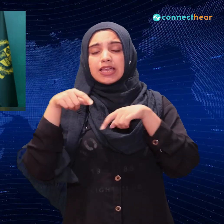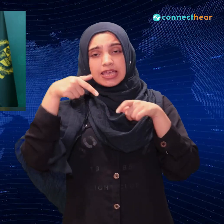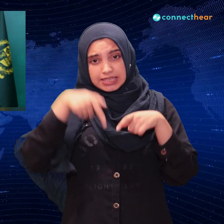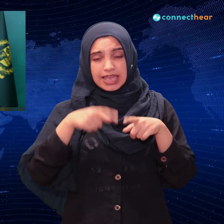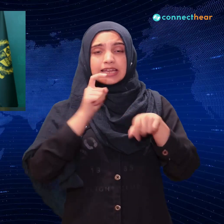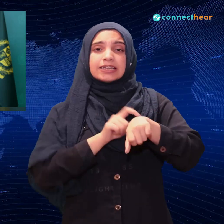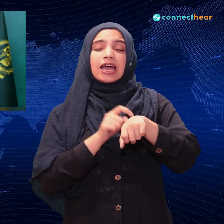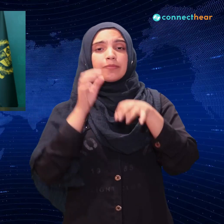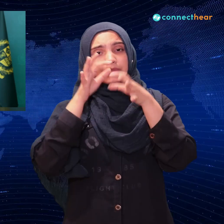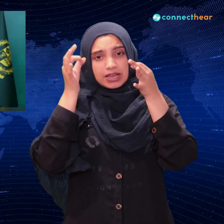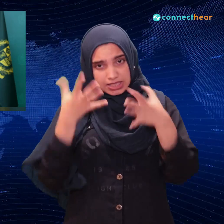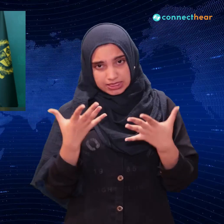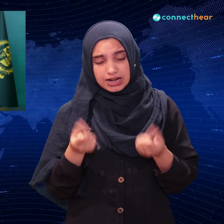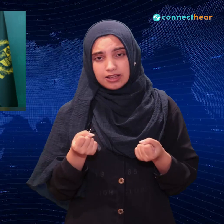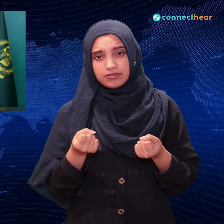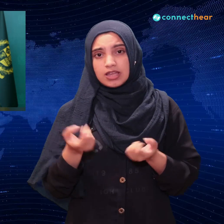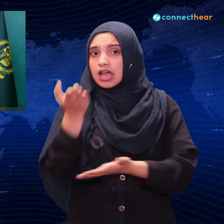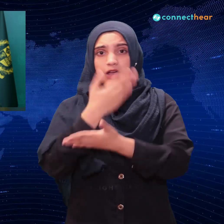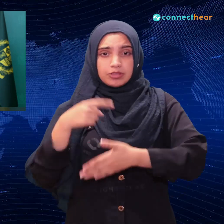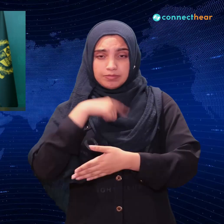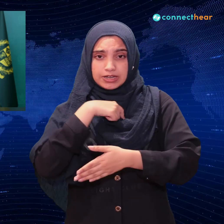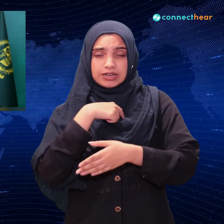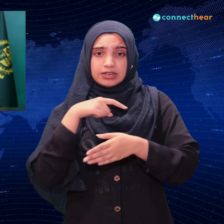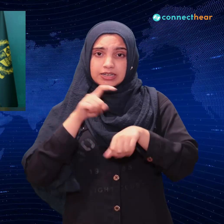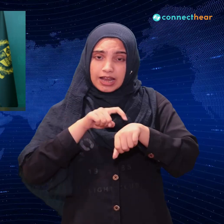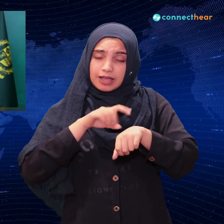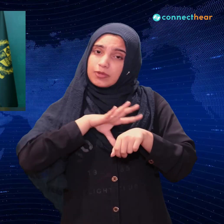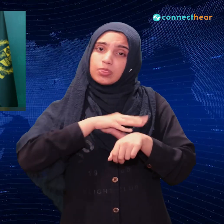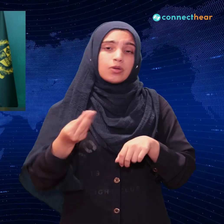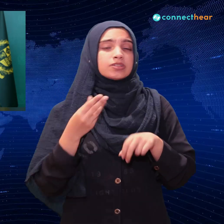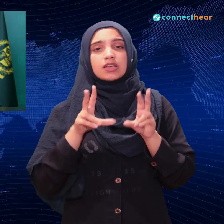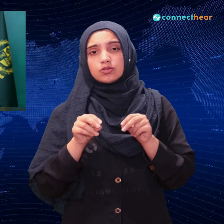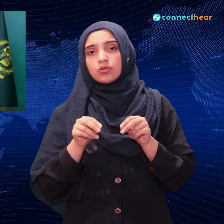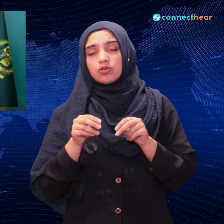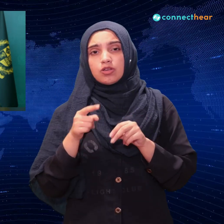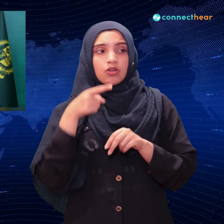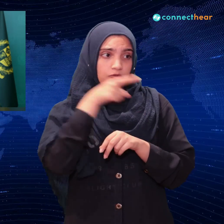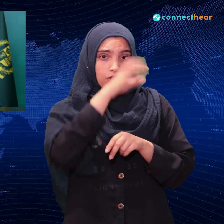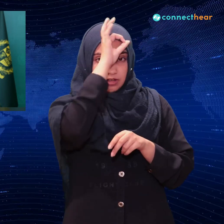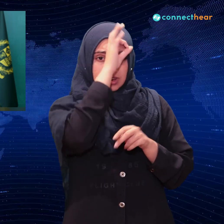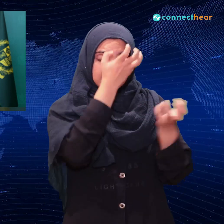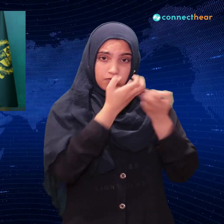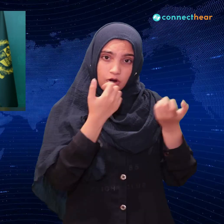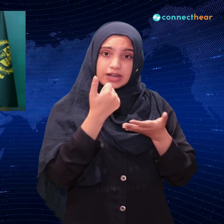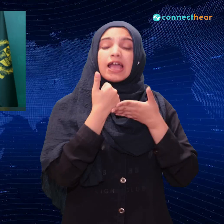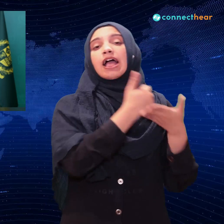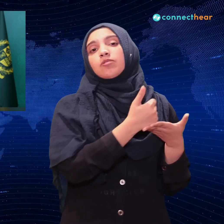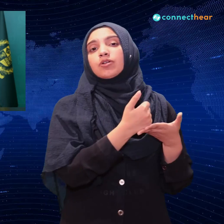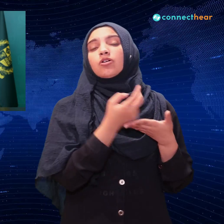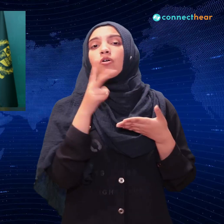for Afghanistan. You cannot waste time. Help is needed there.